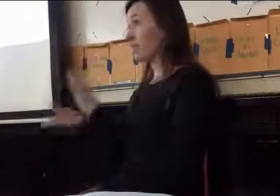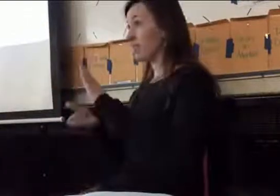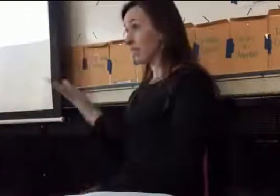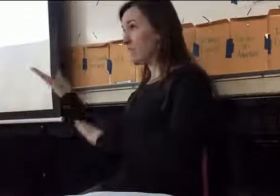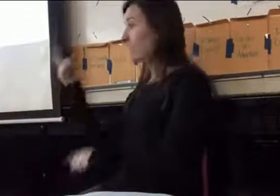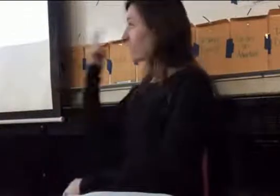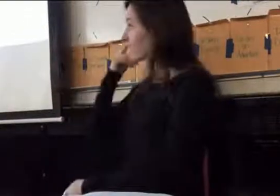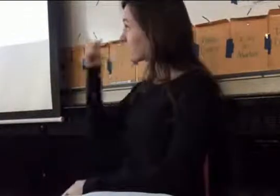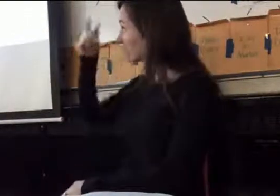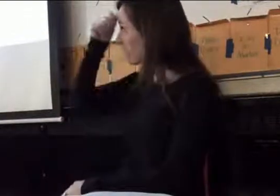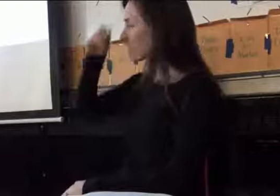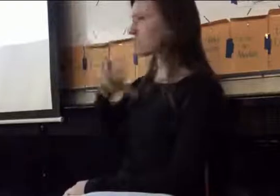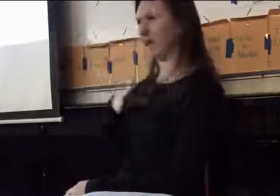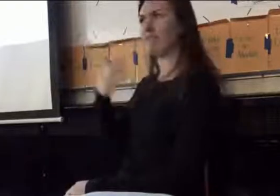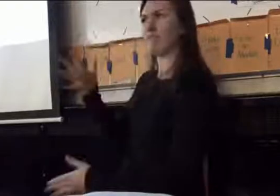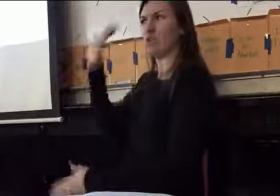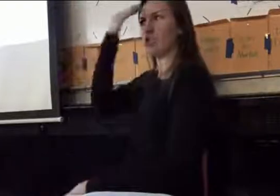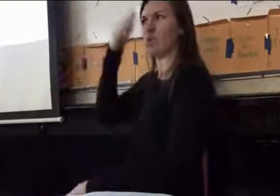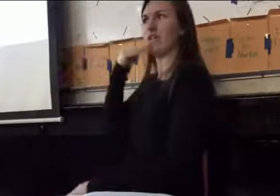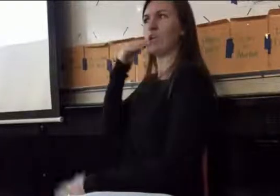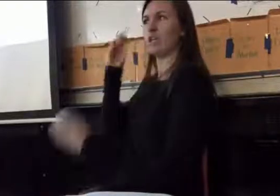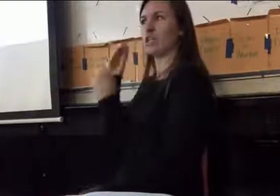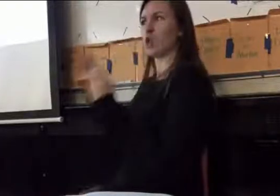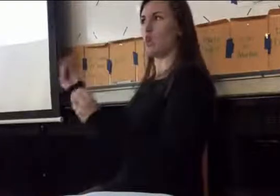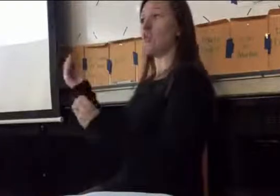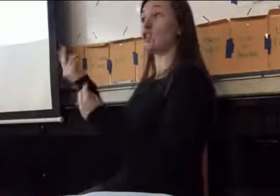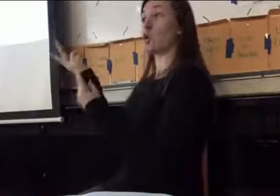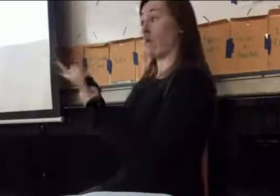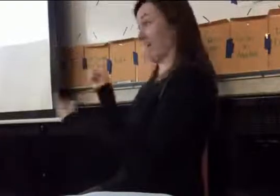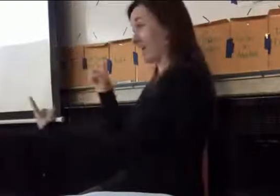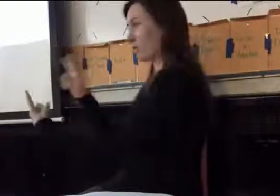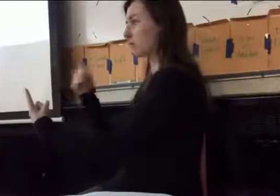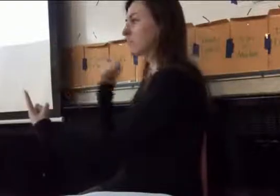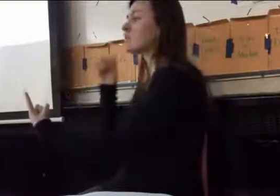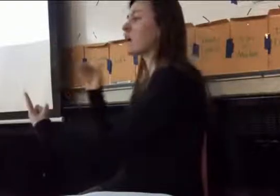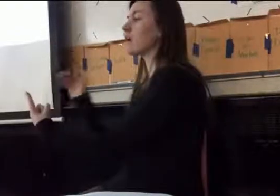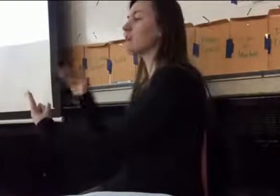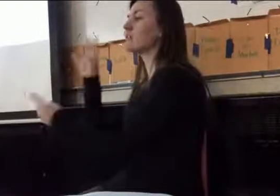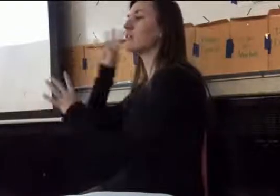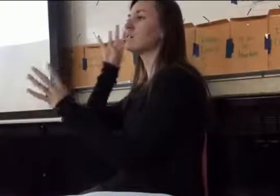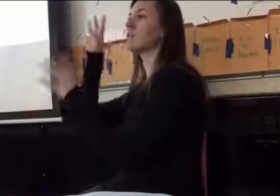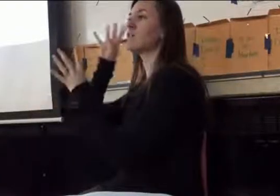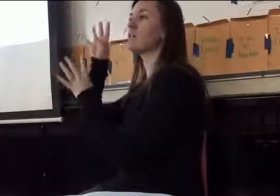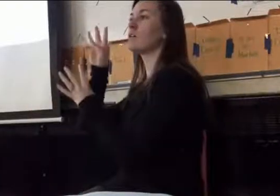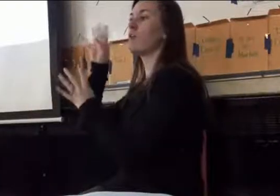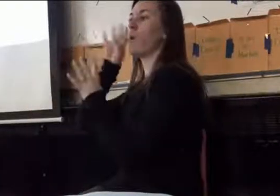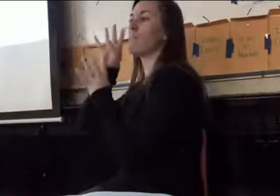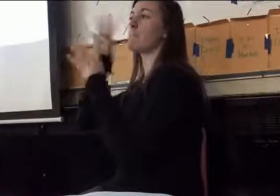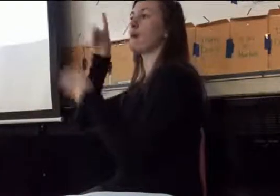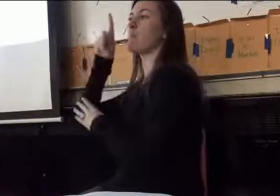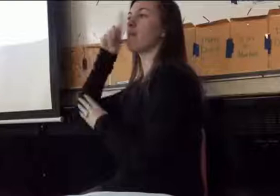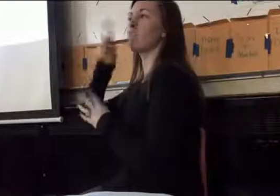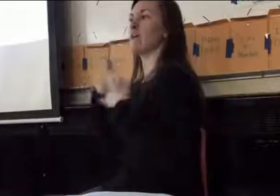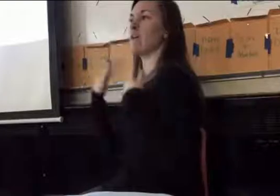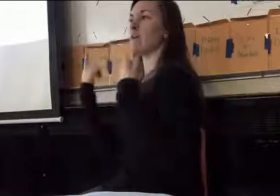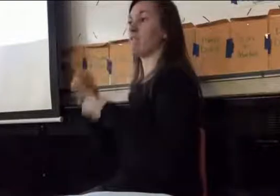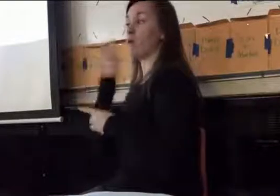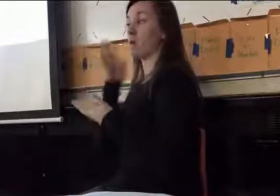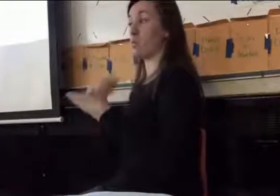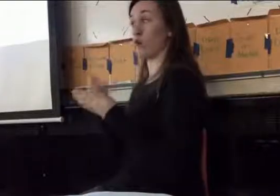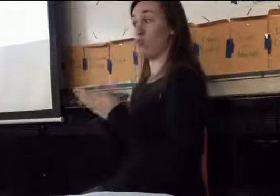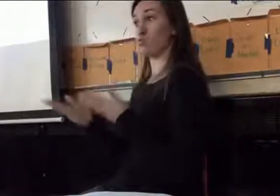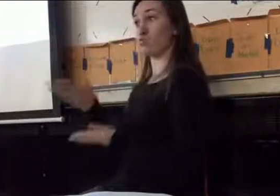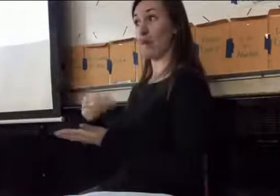been homeless and had seen him around. They go up to him and be like, hey, you want to do this plot with us where we make up this fake event, get all this money, and then we'll split it